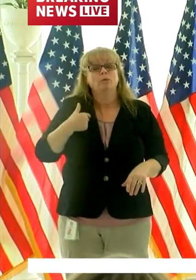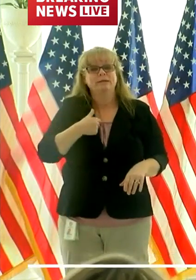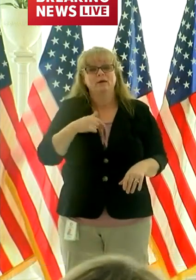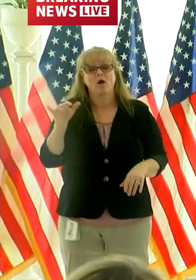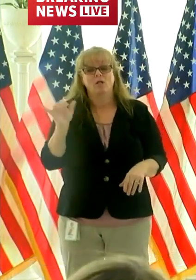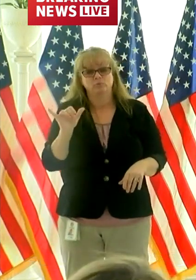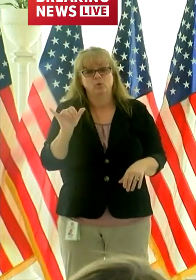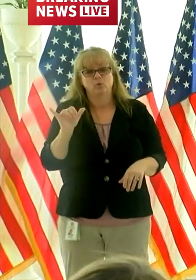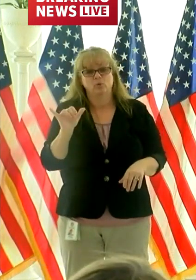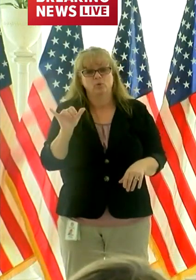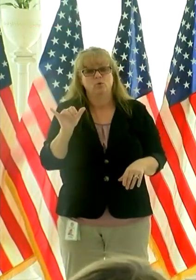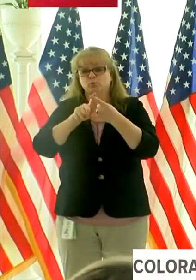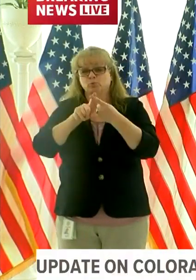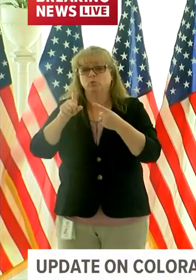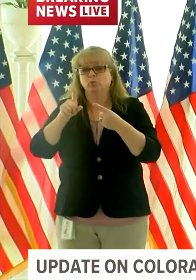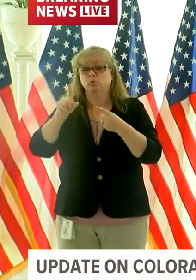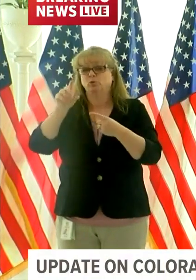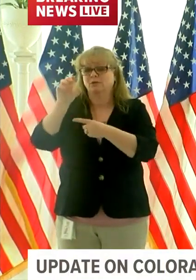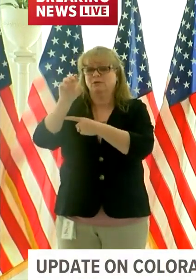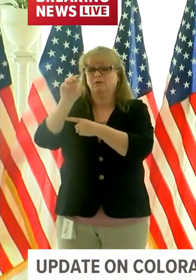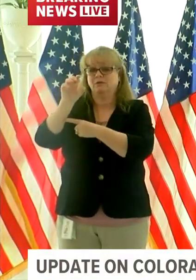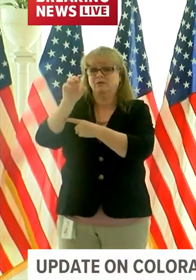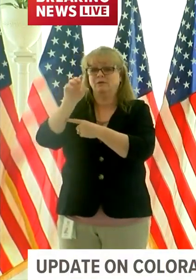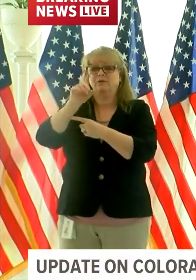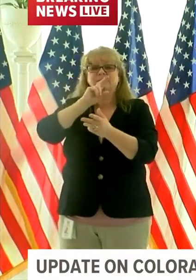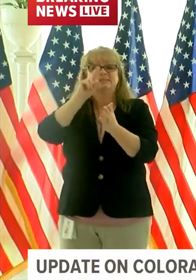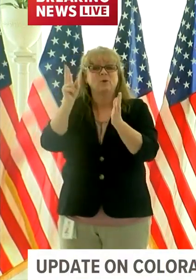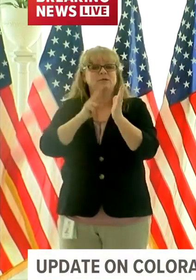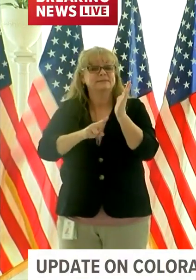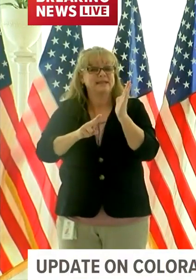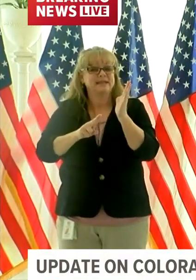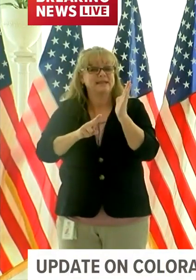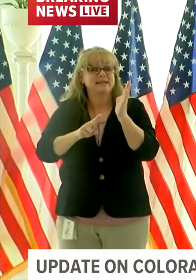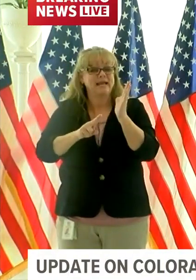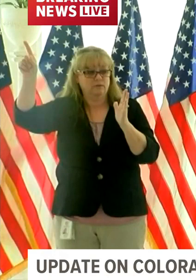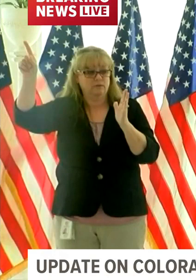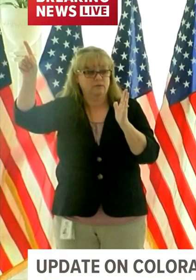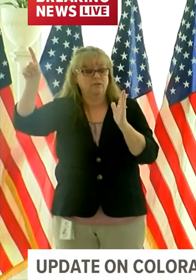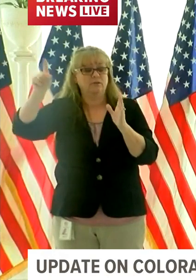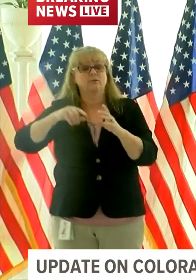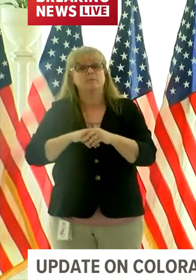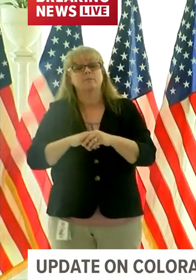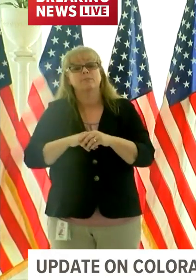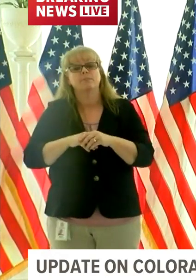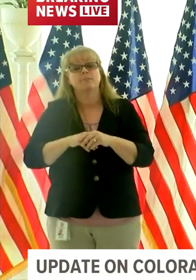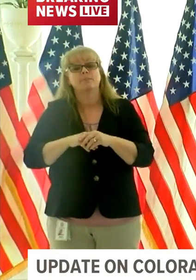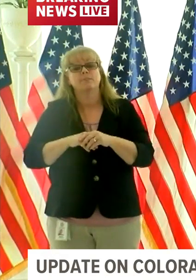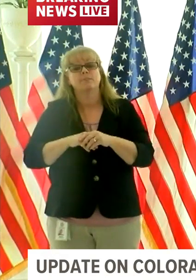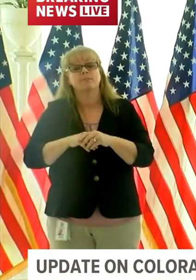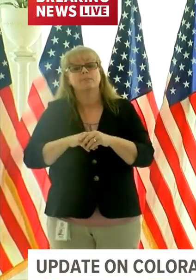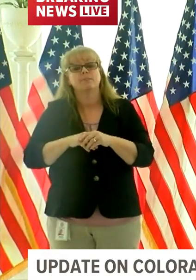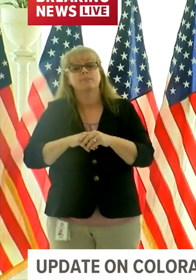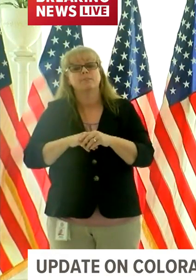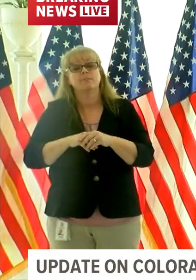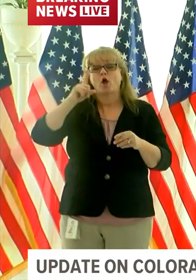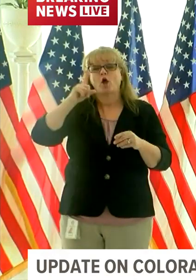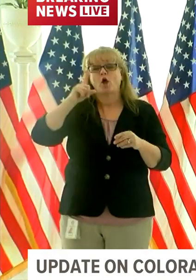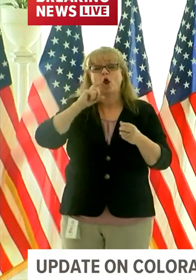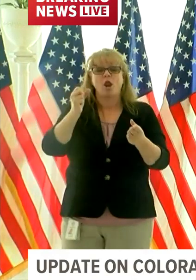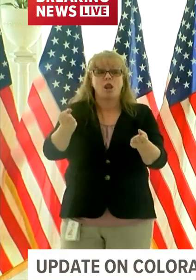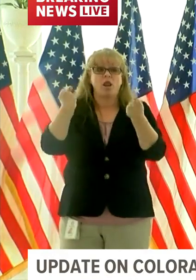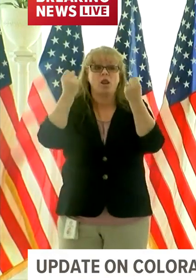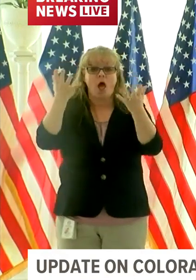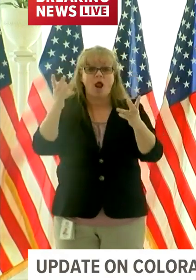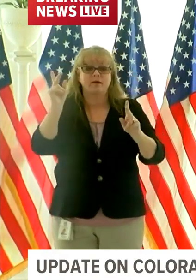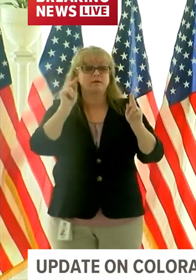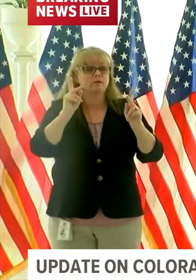get back to the other stuff in a minute, Marianne, but there's a lot of moving parts. So we talked about some of the issues that Colorado companies are having with the Paycheck